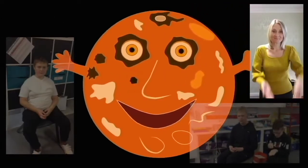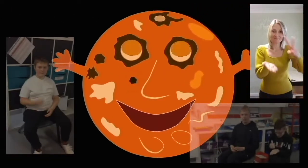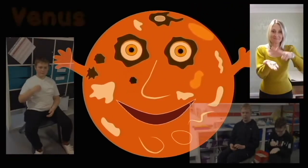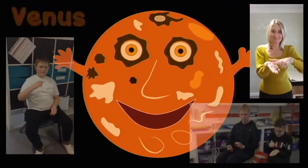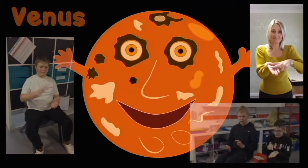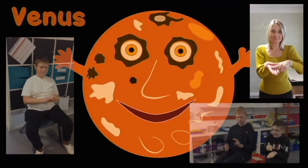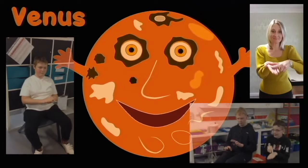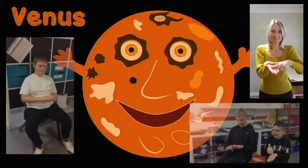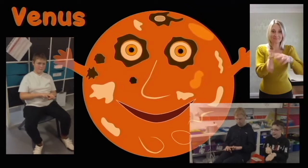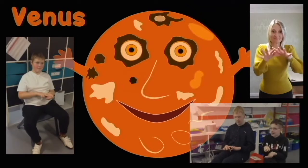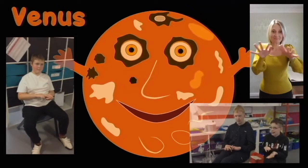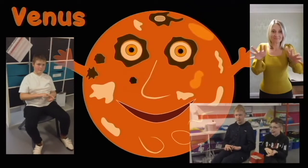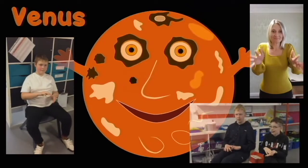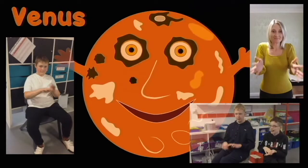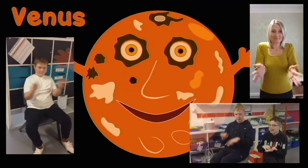I am Venus.